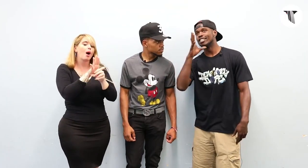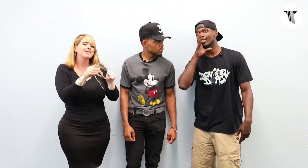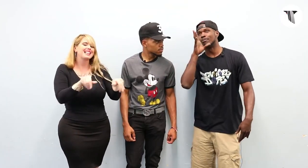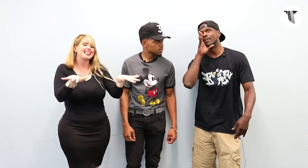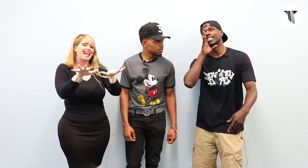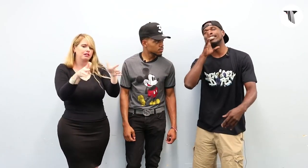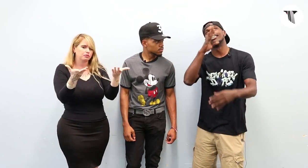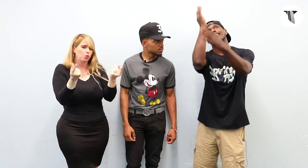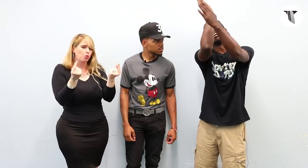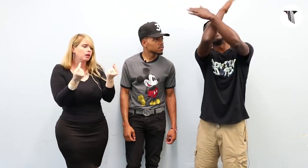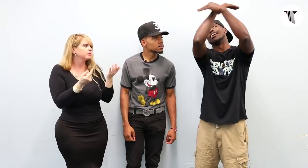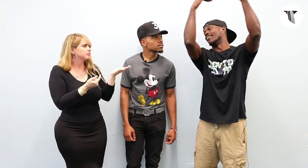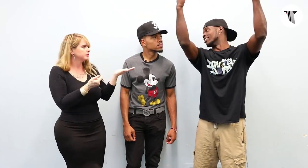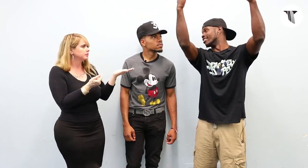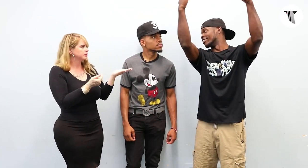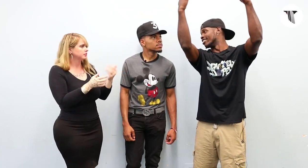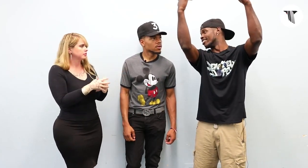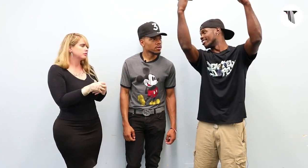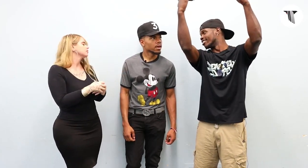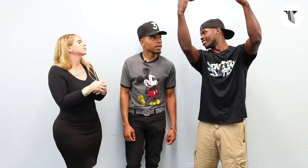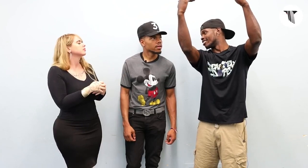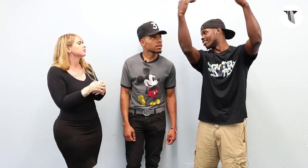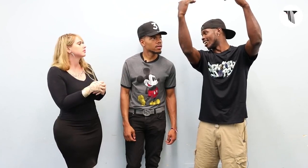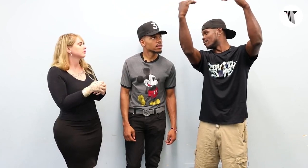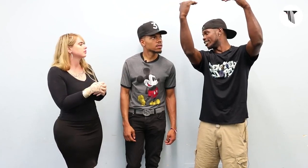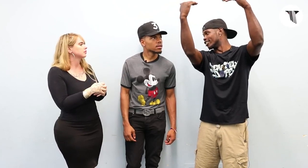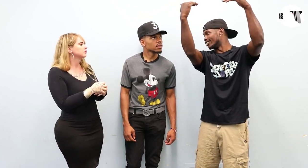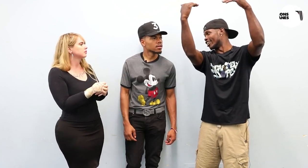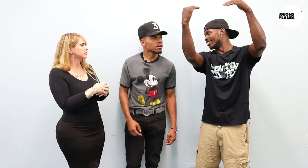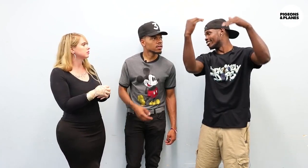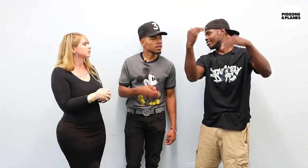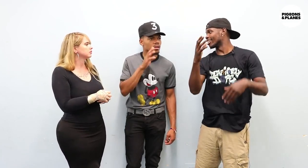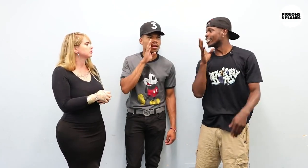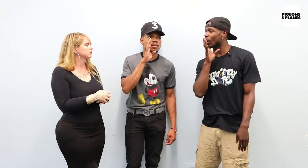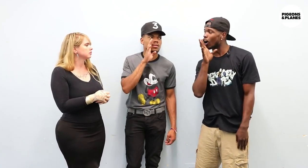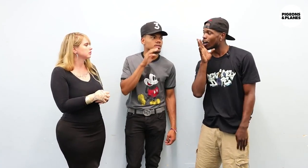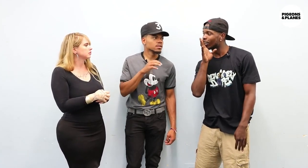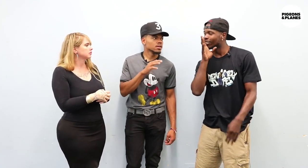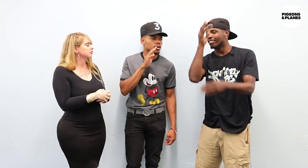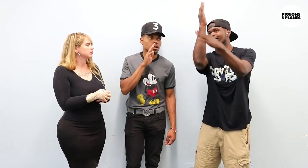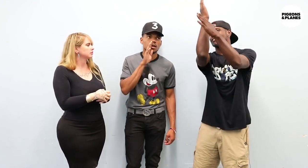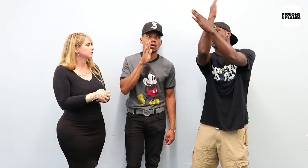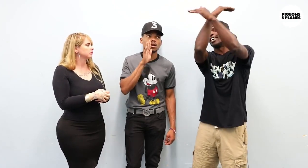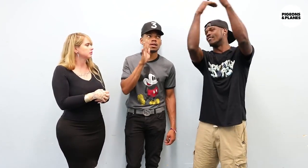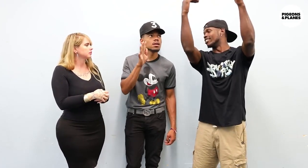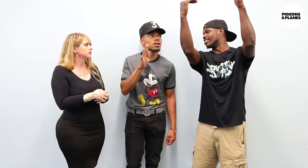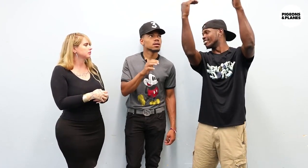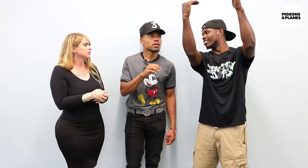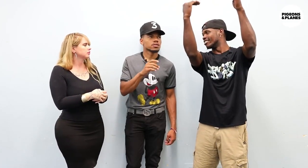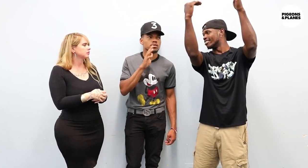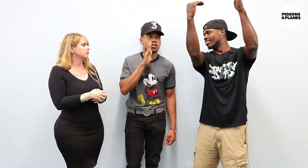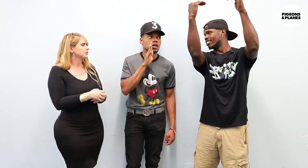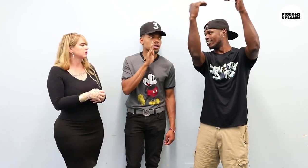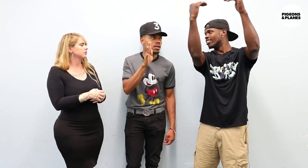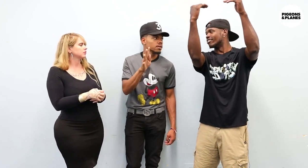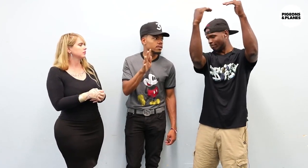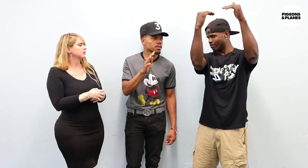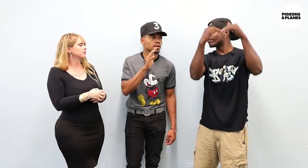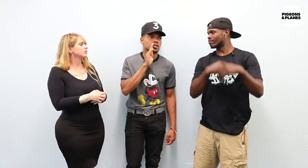you're speaking of heaven. Okay. But that'd be your thing. I talk, heaven. So talk? Mm-hmm.